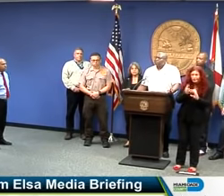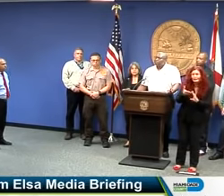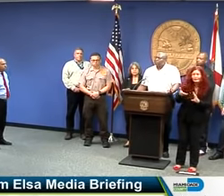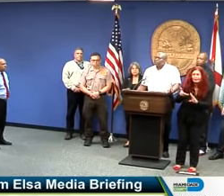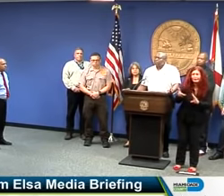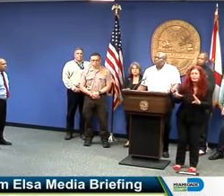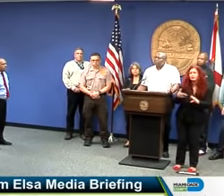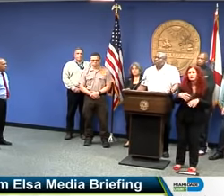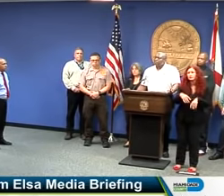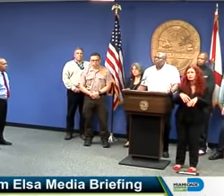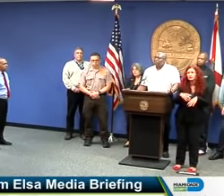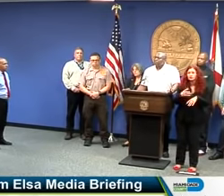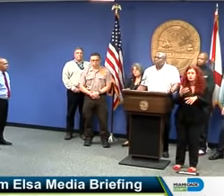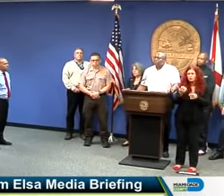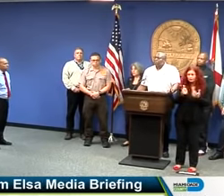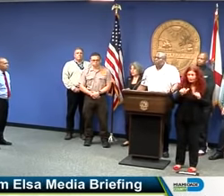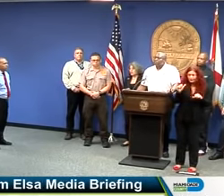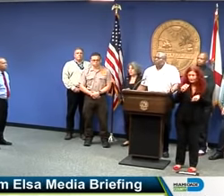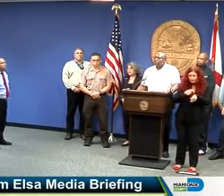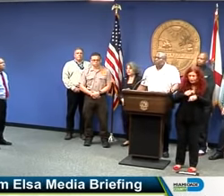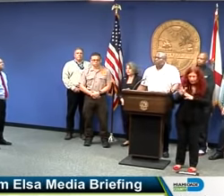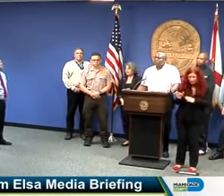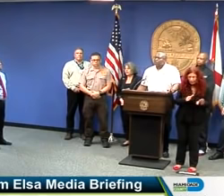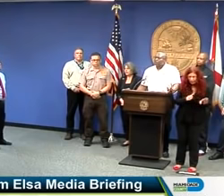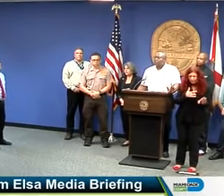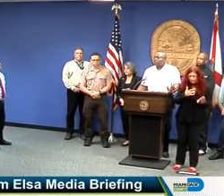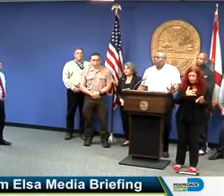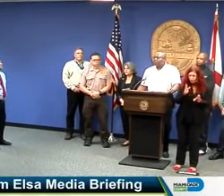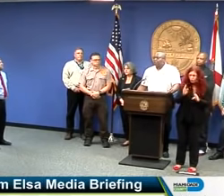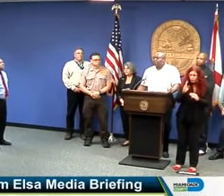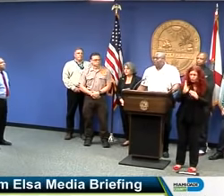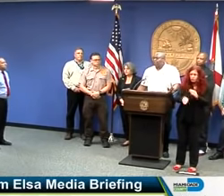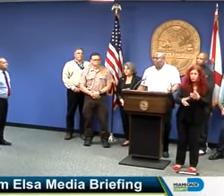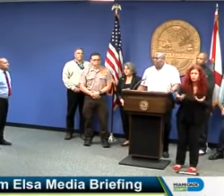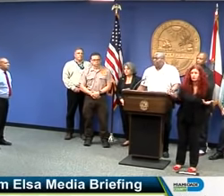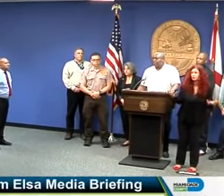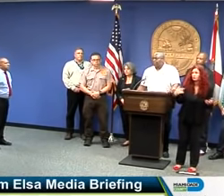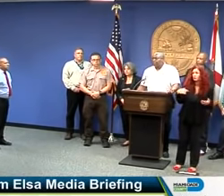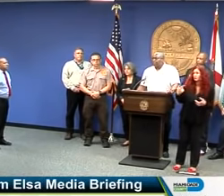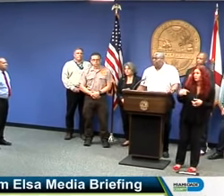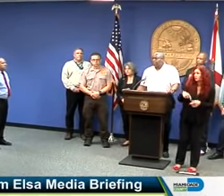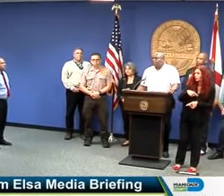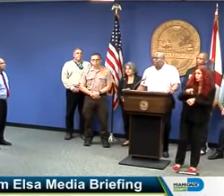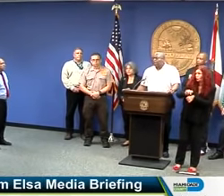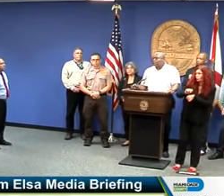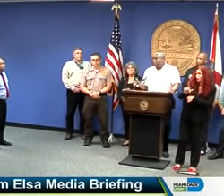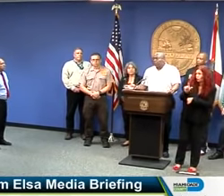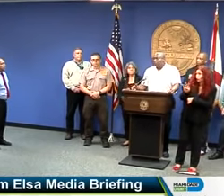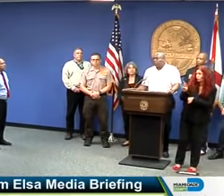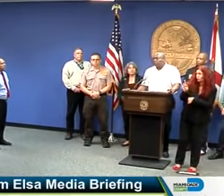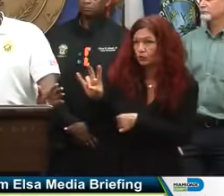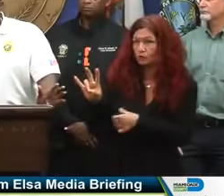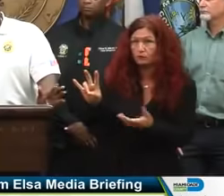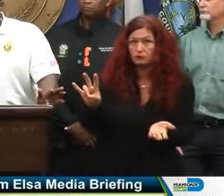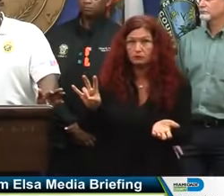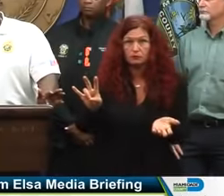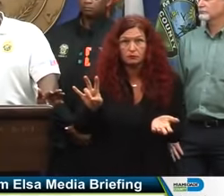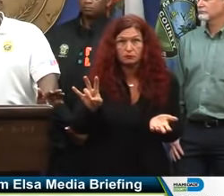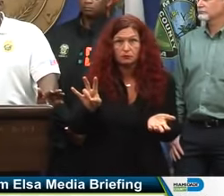of time that it's going to take per day to go through this? Well, we're working 24 hours a day. We have two